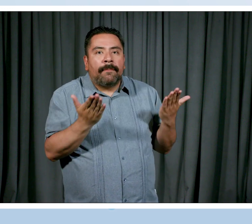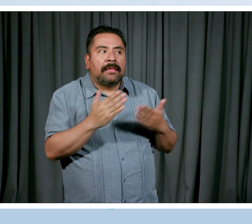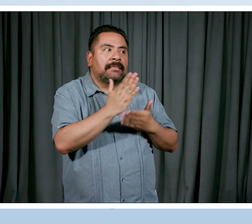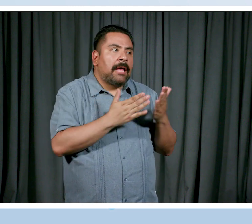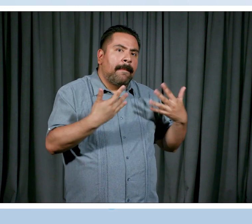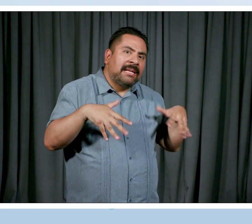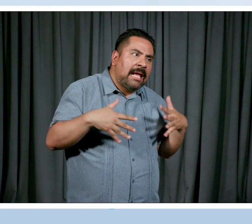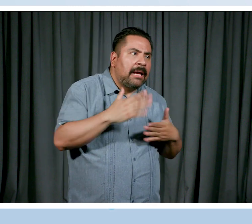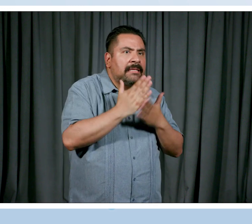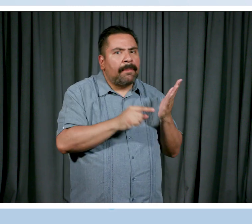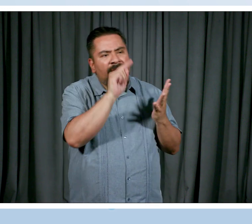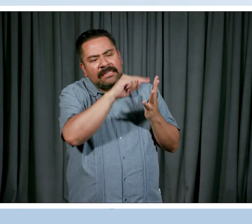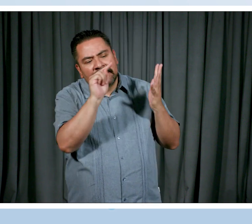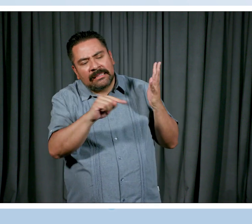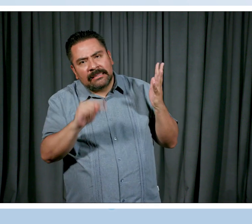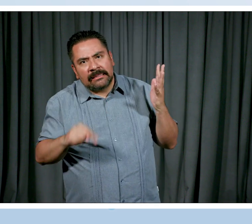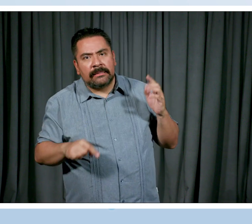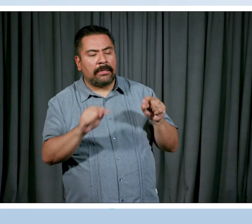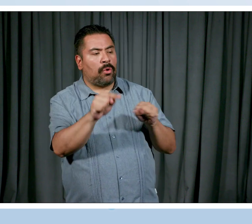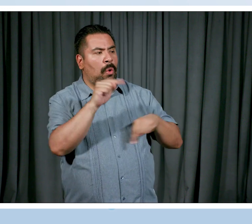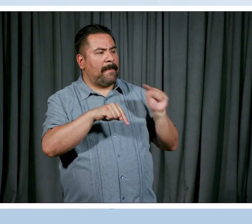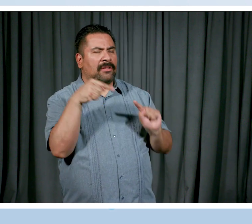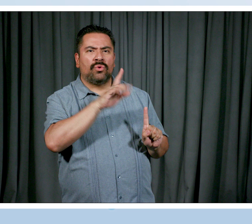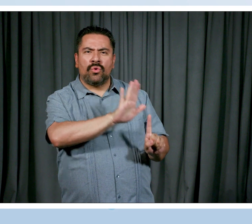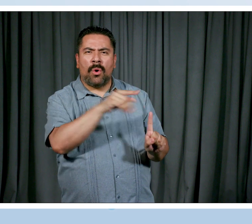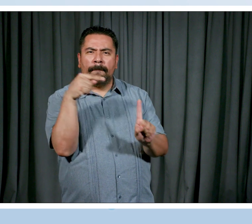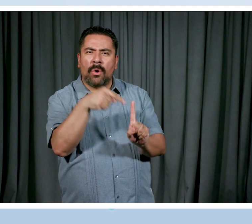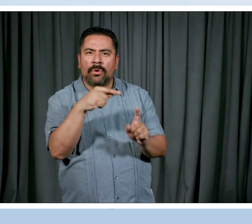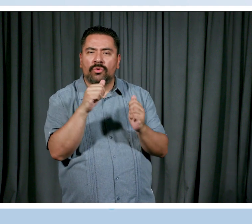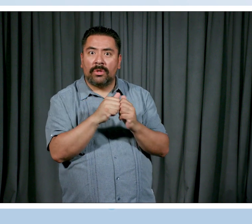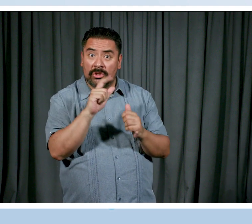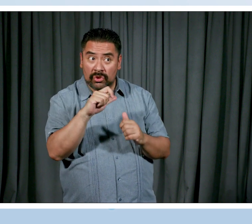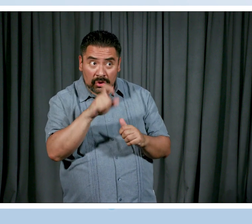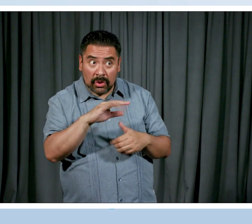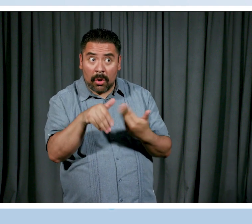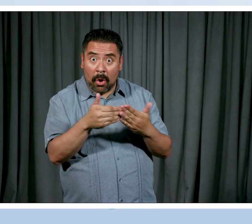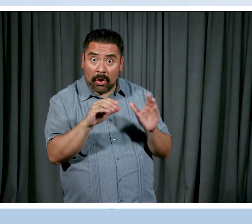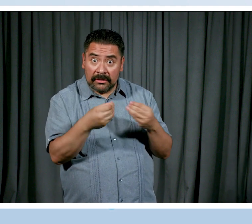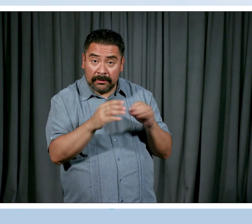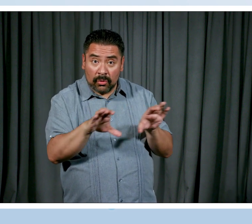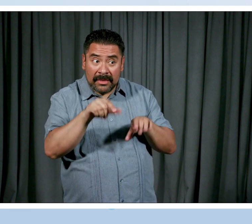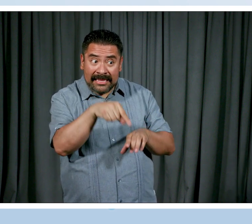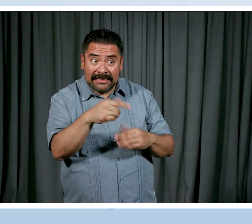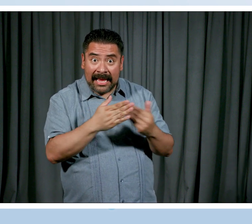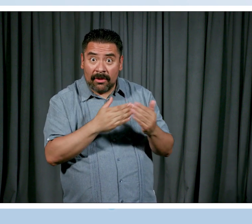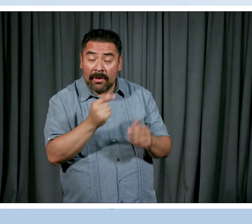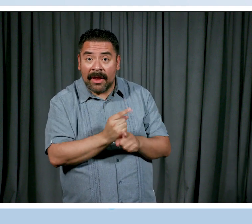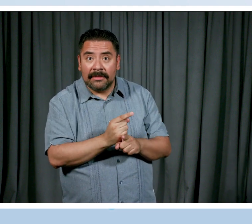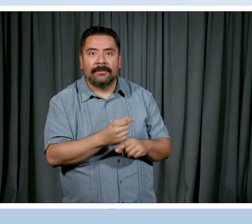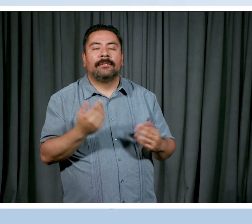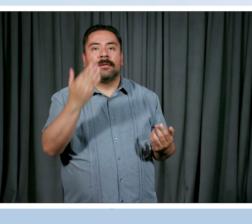some of this, or I think back to your point around, shouldn't all organizations just be doing this anyways, right?